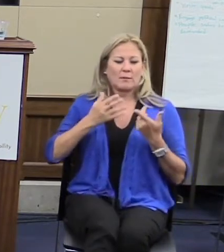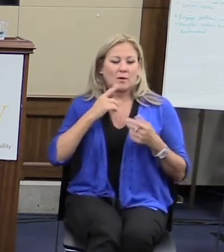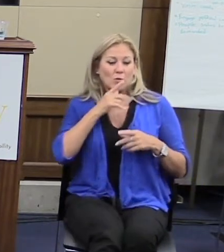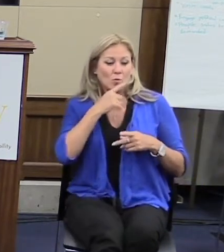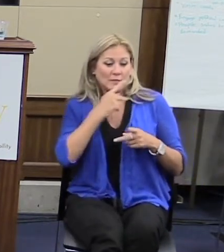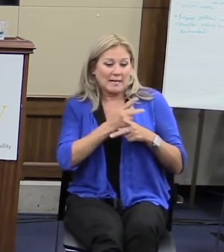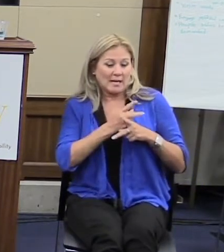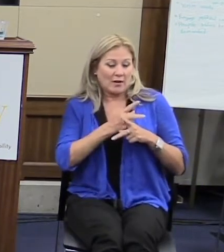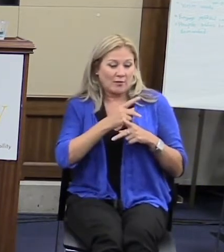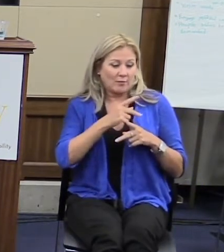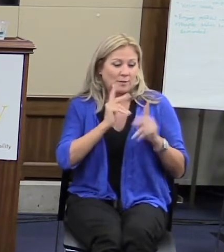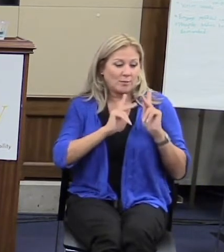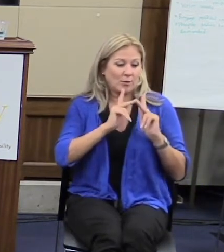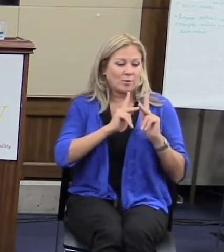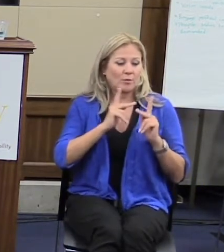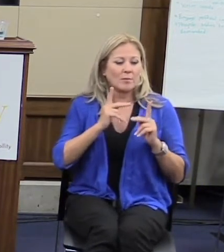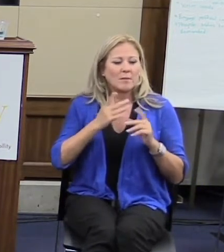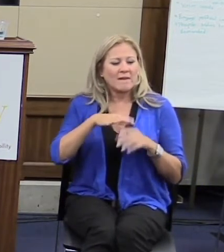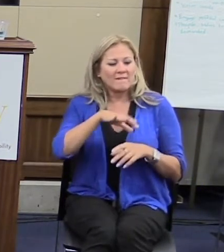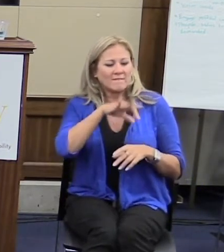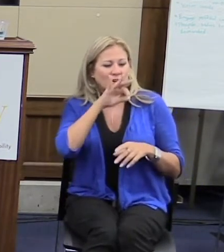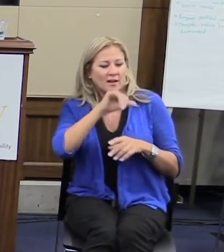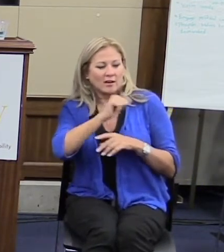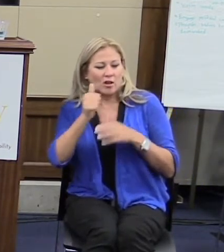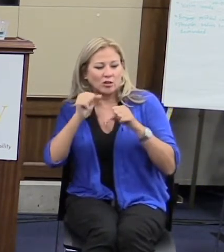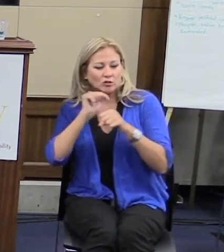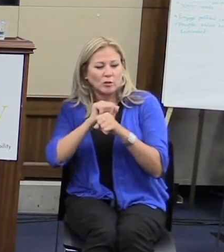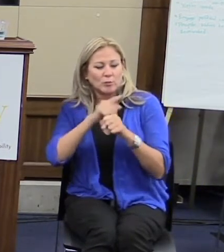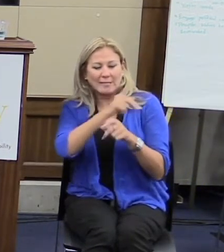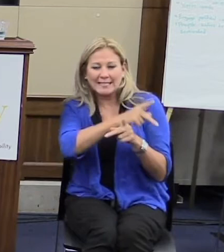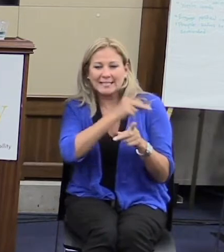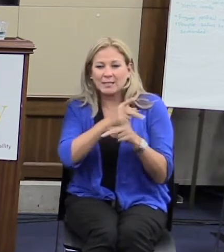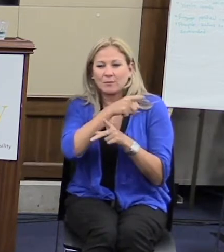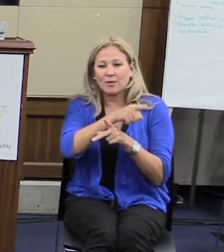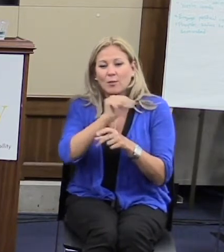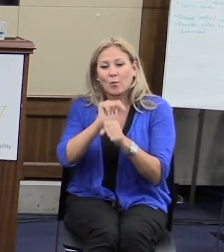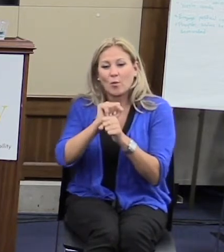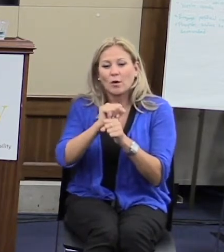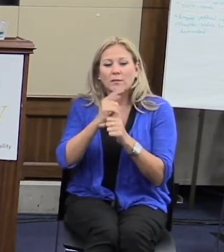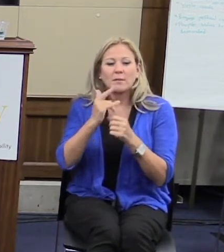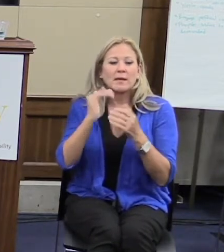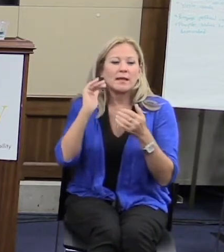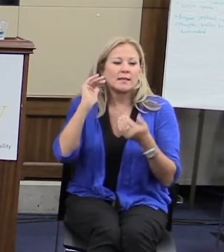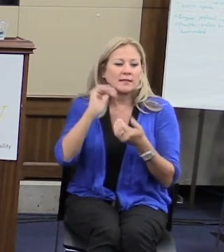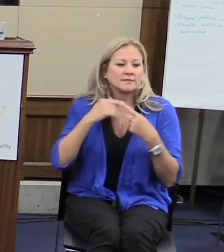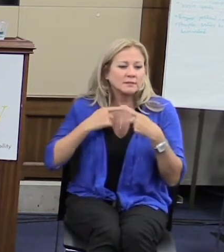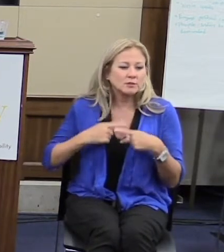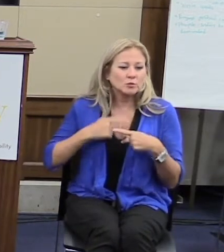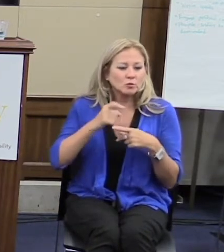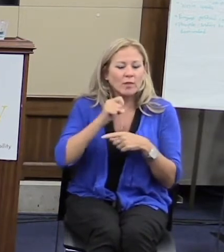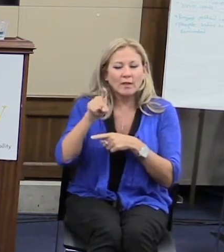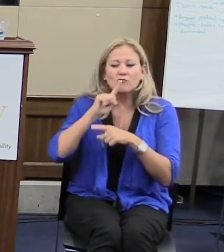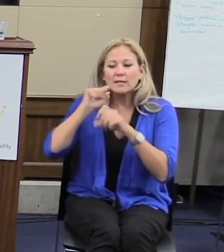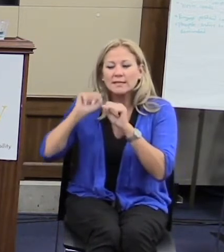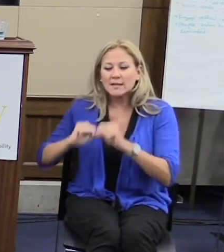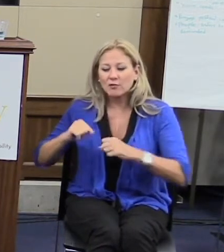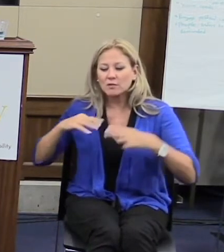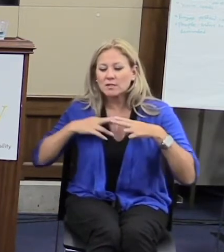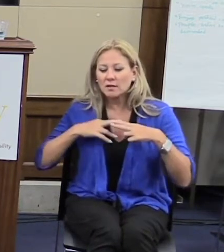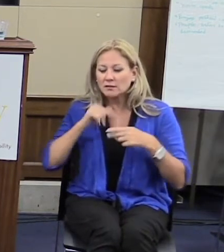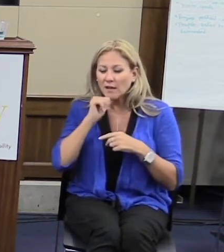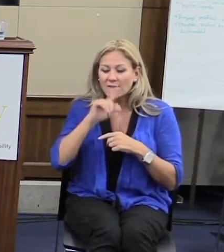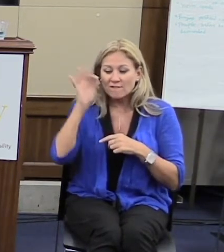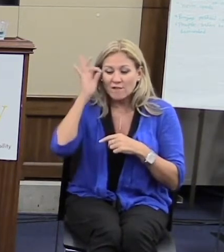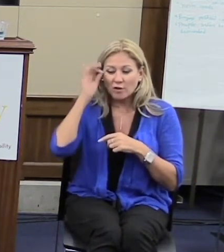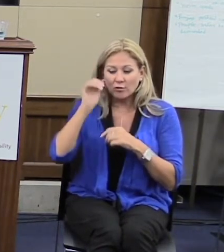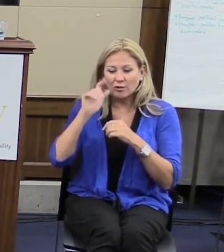that leverages that person's skill set and experience to keep them in the workforce until they can retire. I think there's, a lot, maybe not a federal law